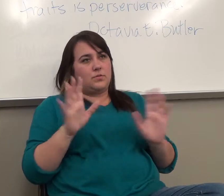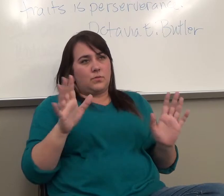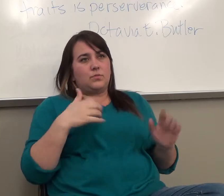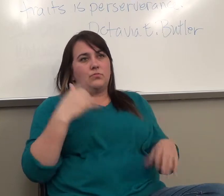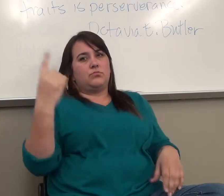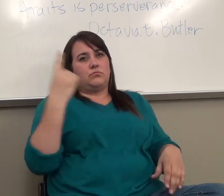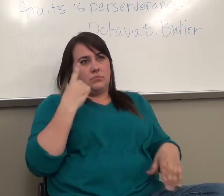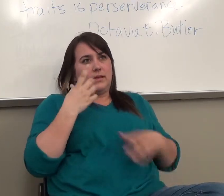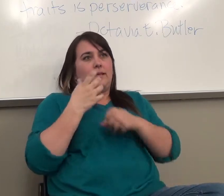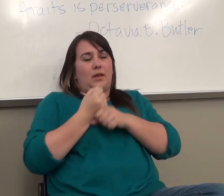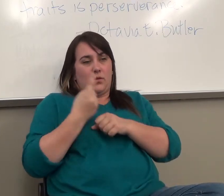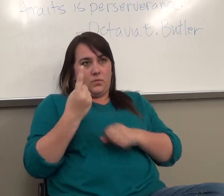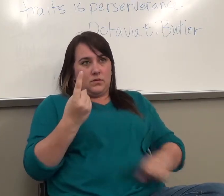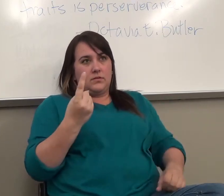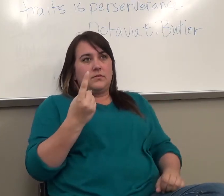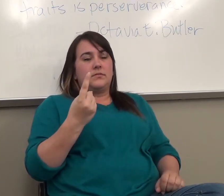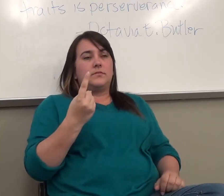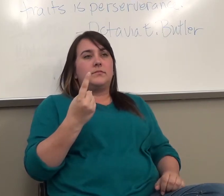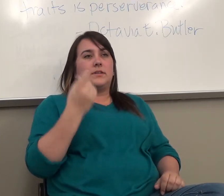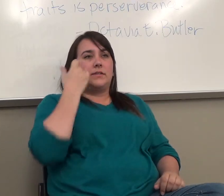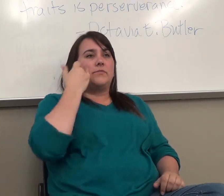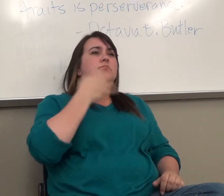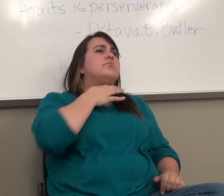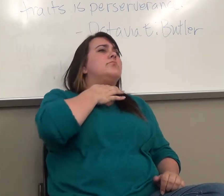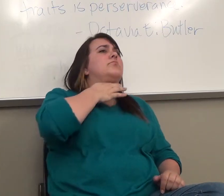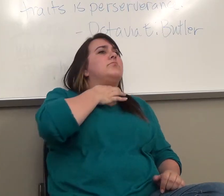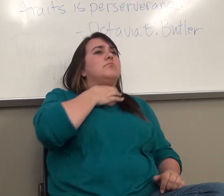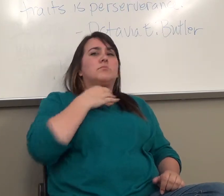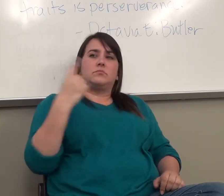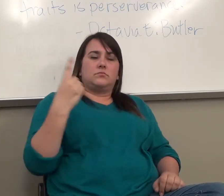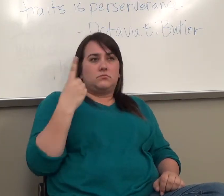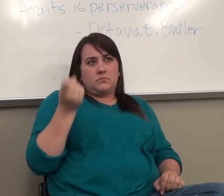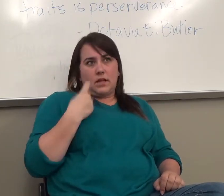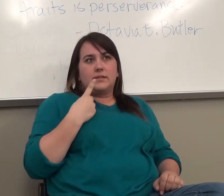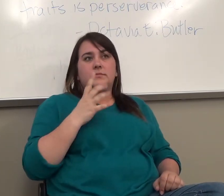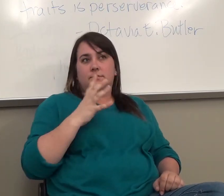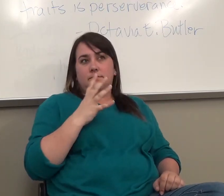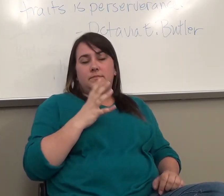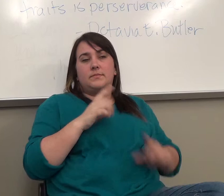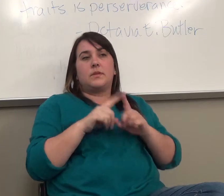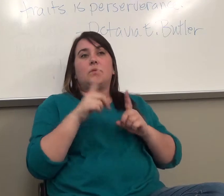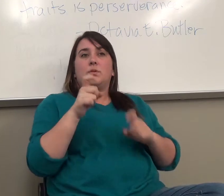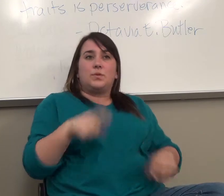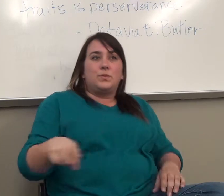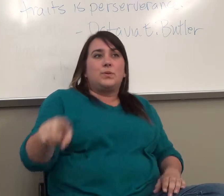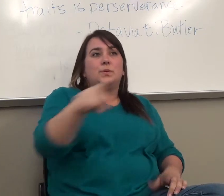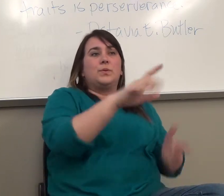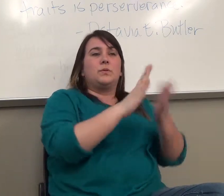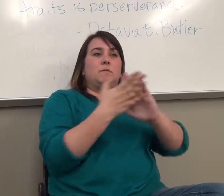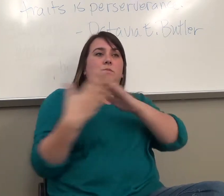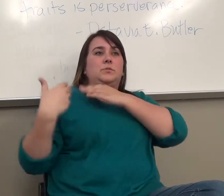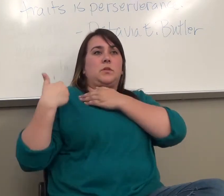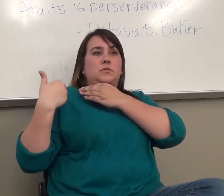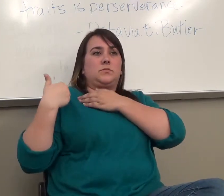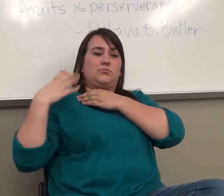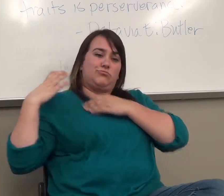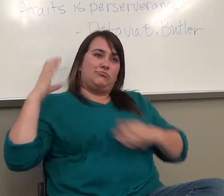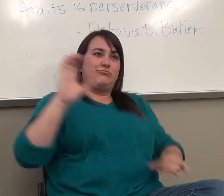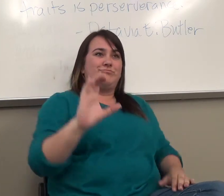you have a question about it, come and talk to me. But I want you to take responsibility for that grade. Because